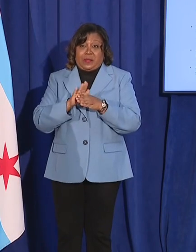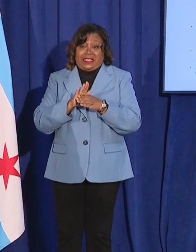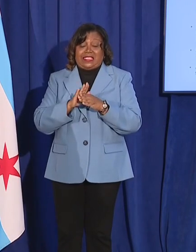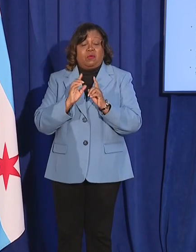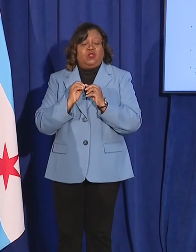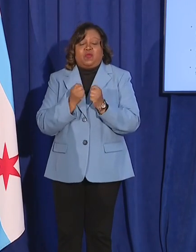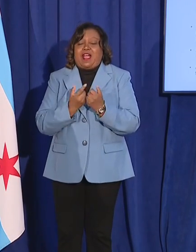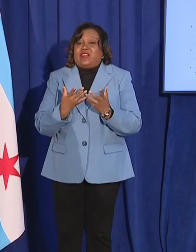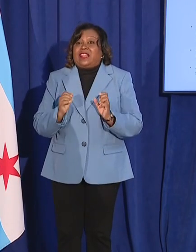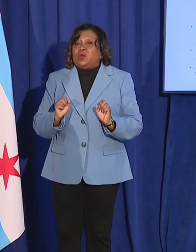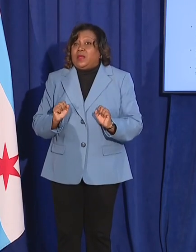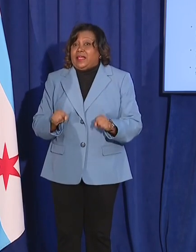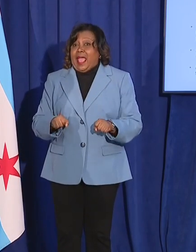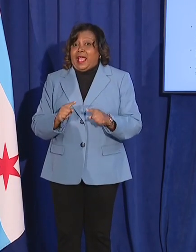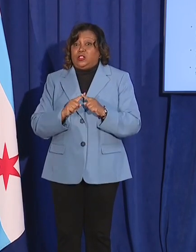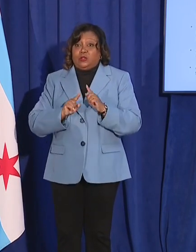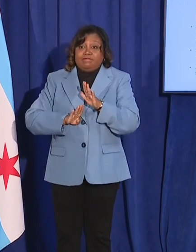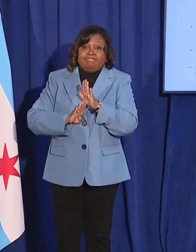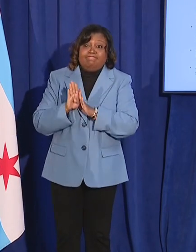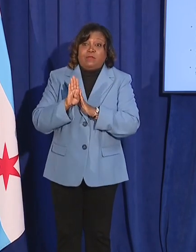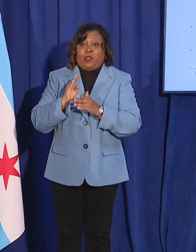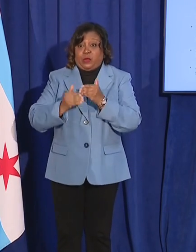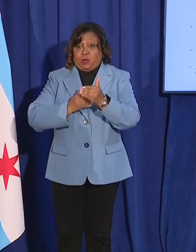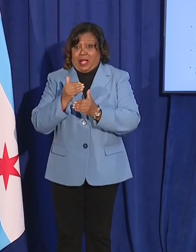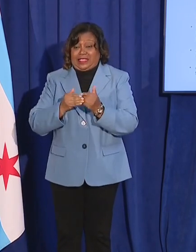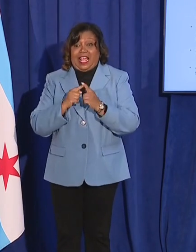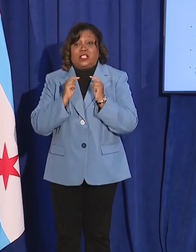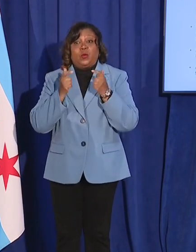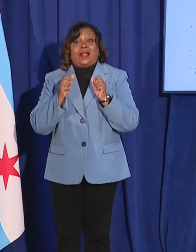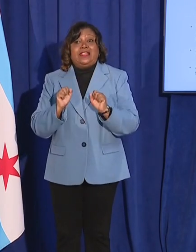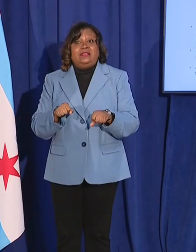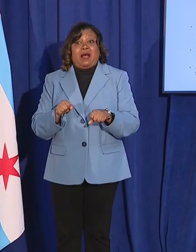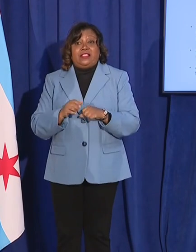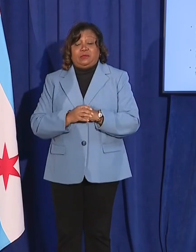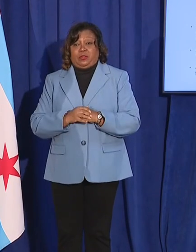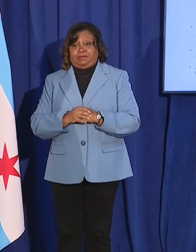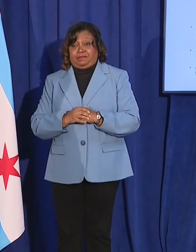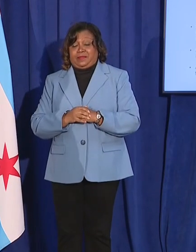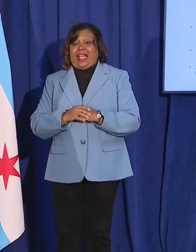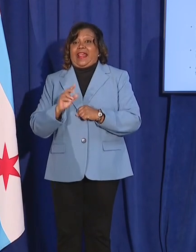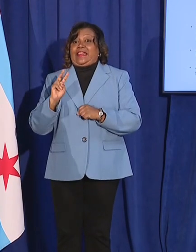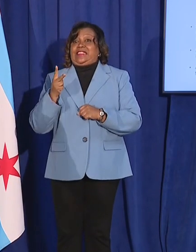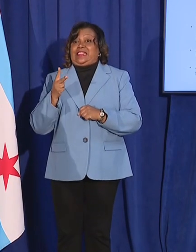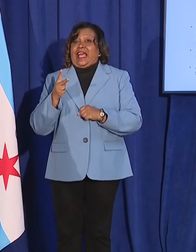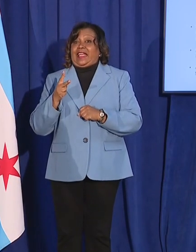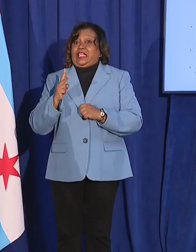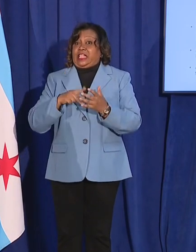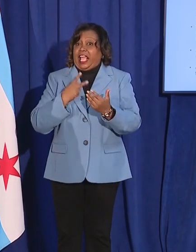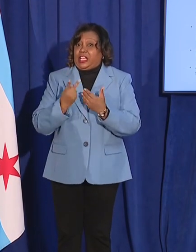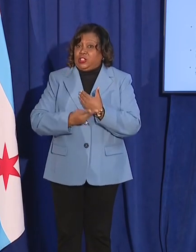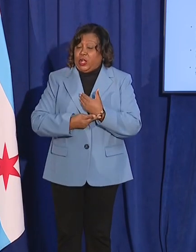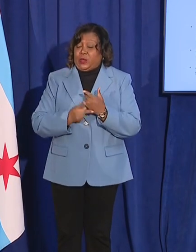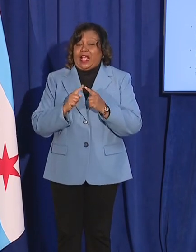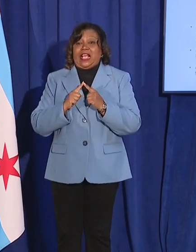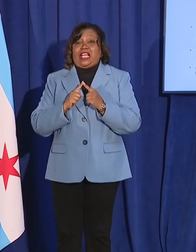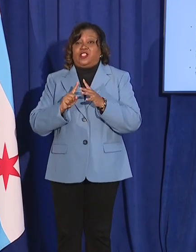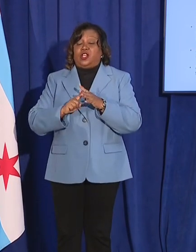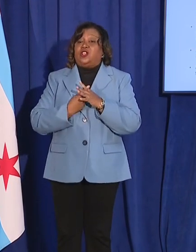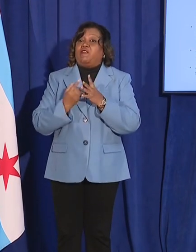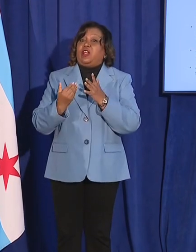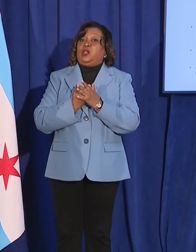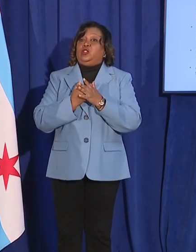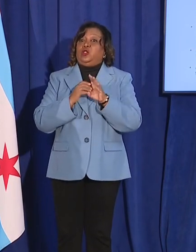and we're going to do everything we can to expedite the process as quickly as possible. The second initiative is a launch of a